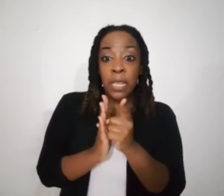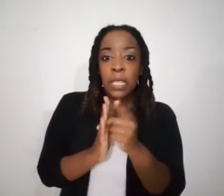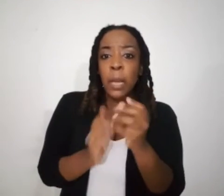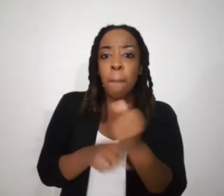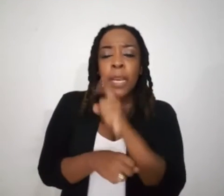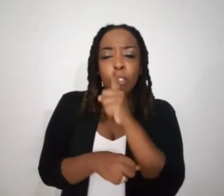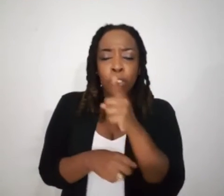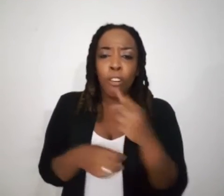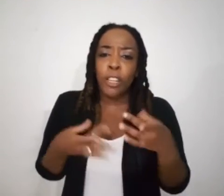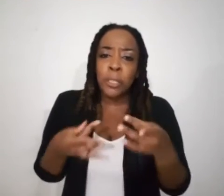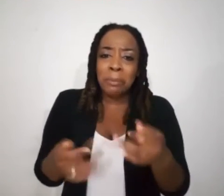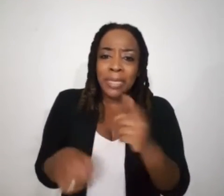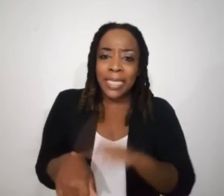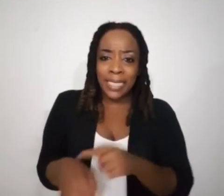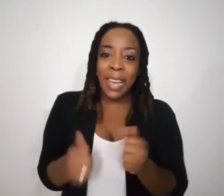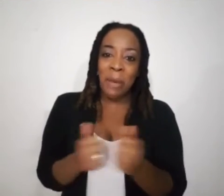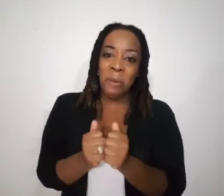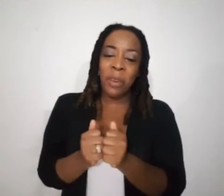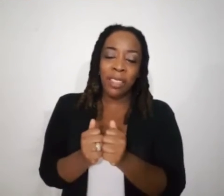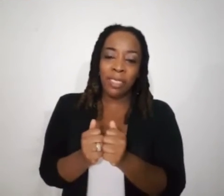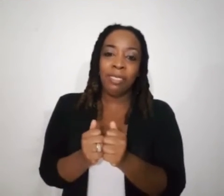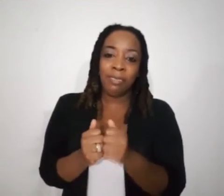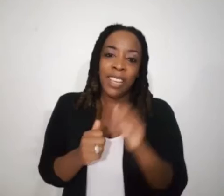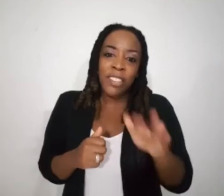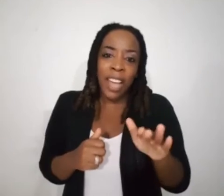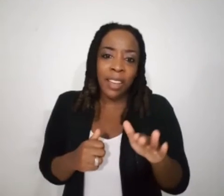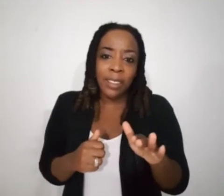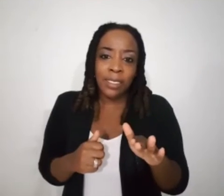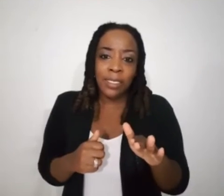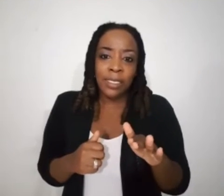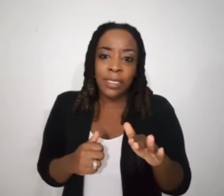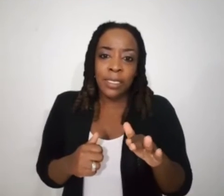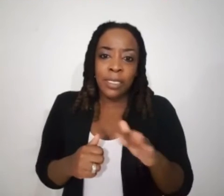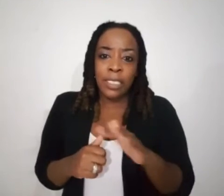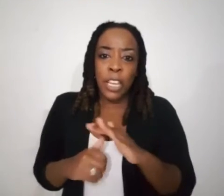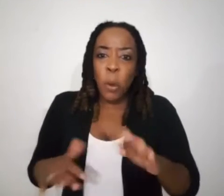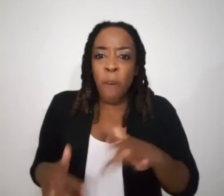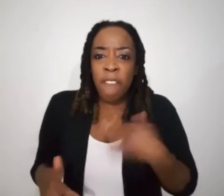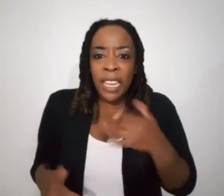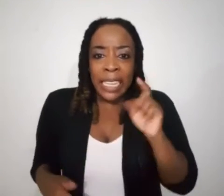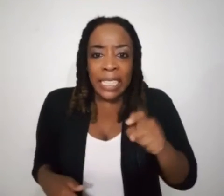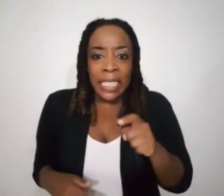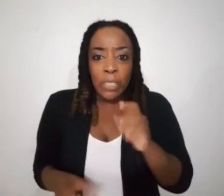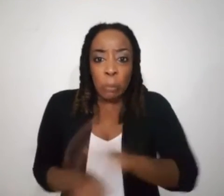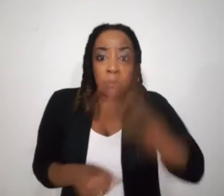that time with them so that they don't need to have a tantrum in order to get your attention.